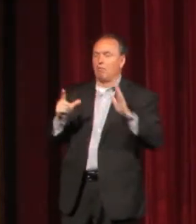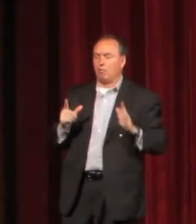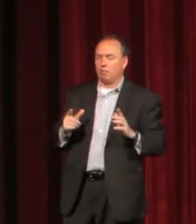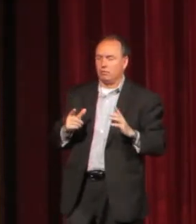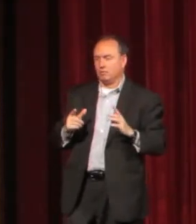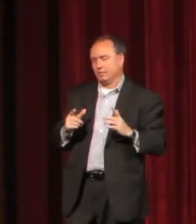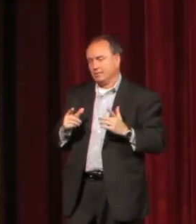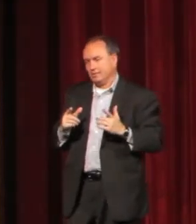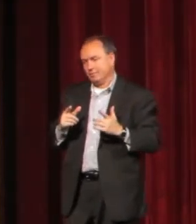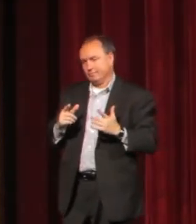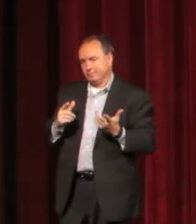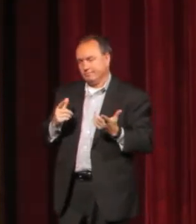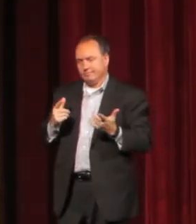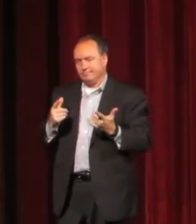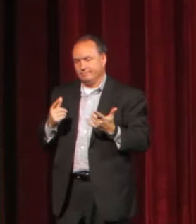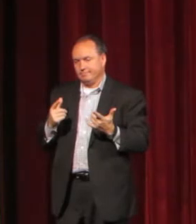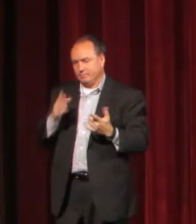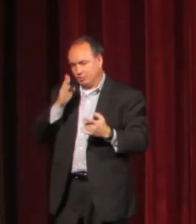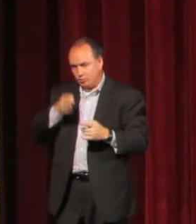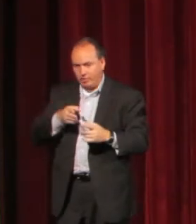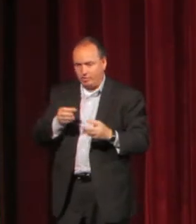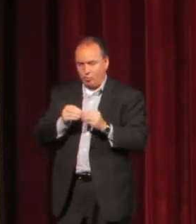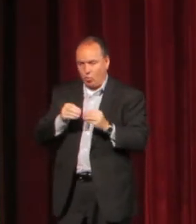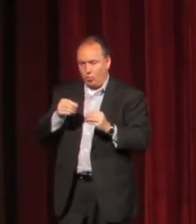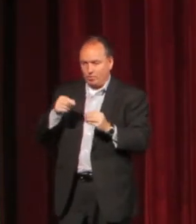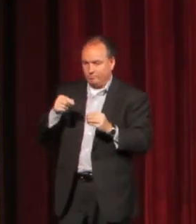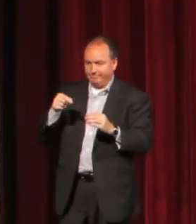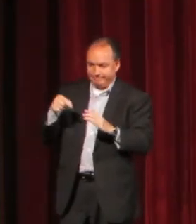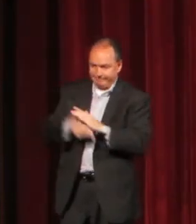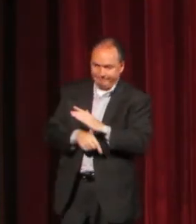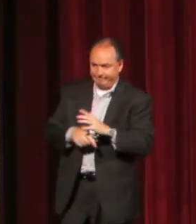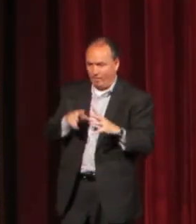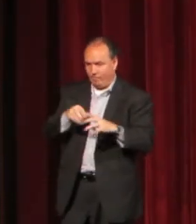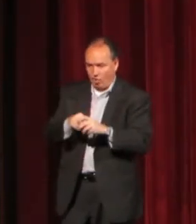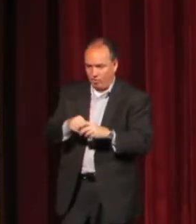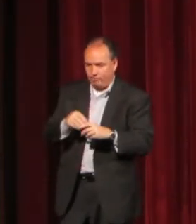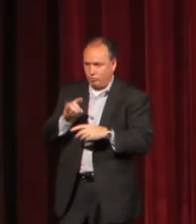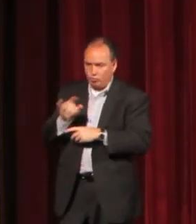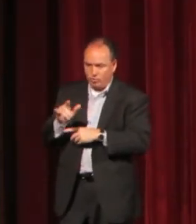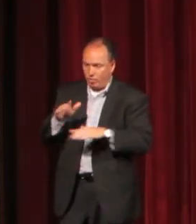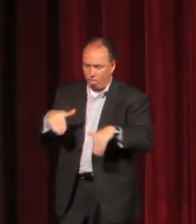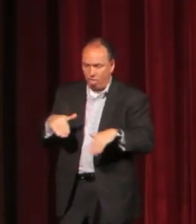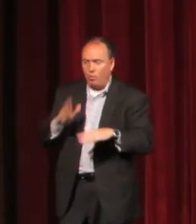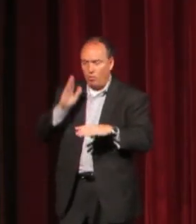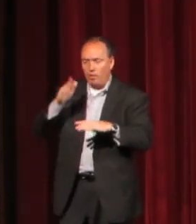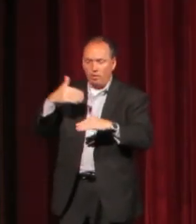into the more intricate or more involved drill.